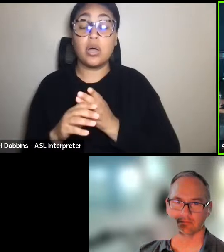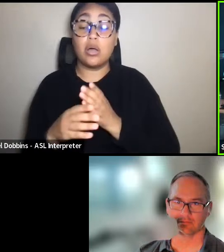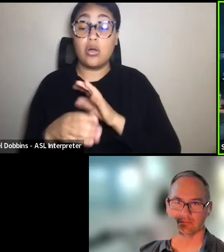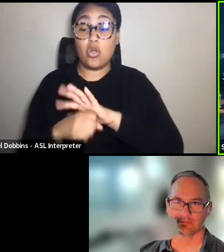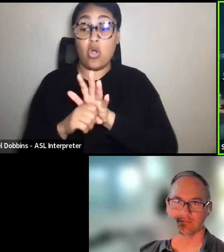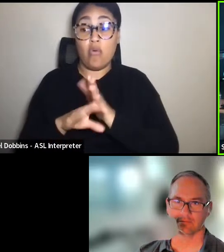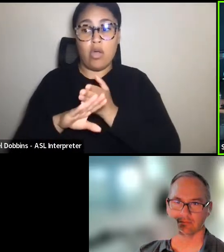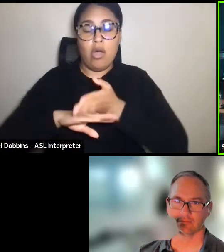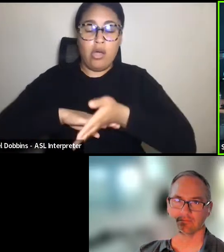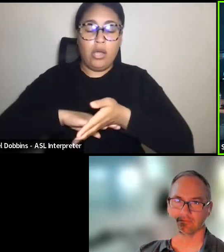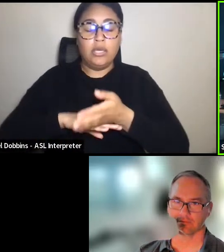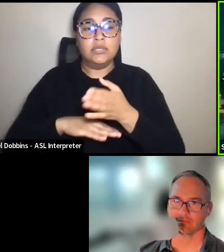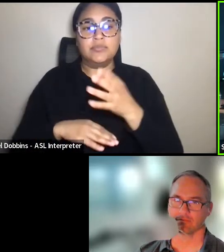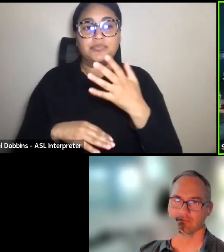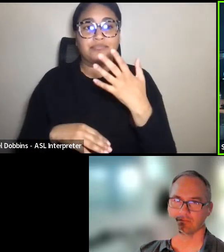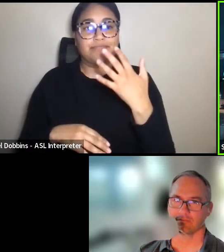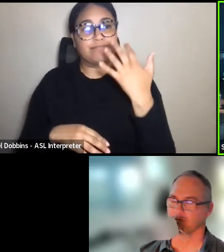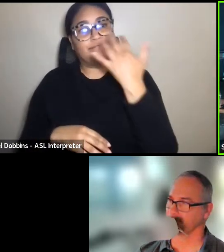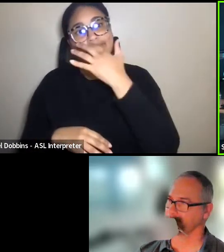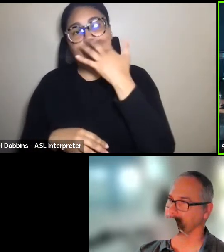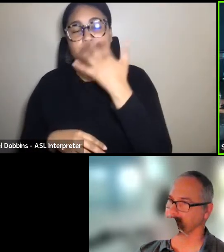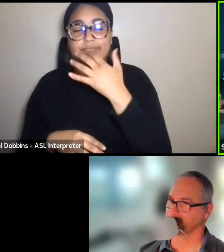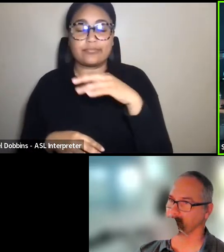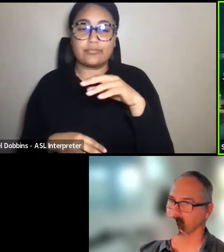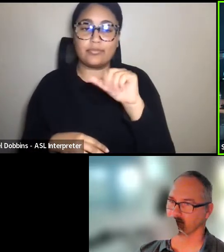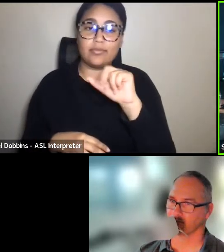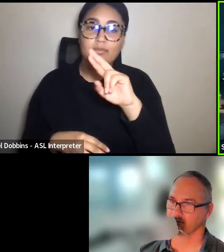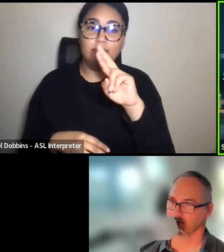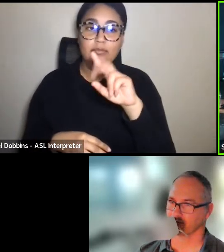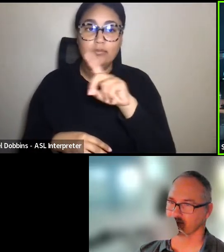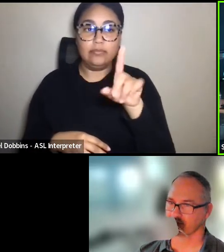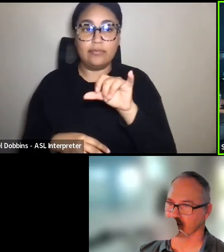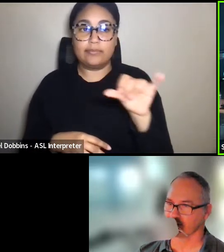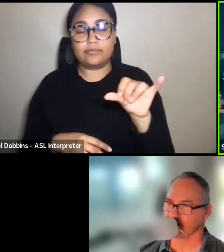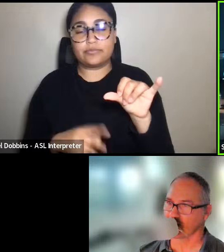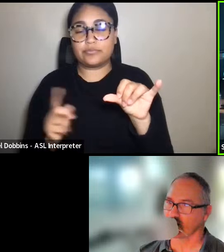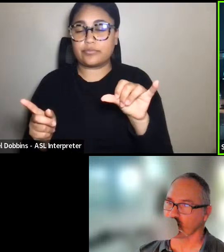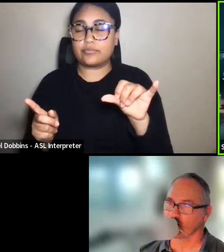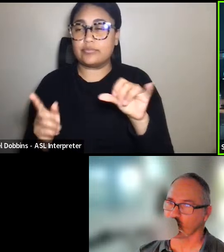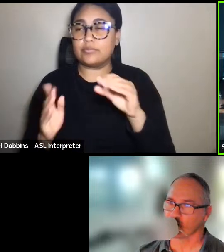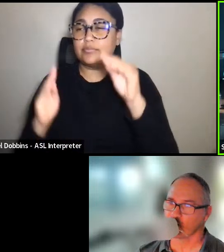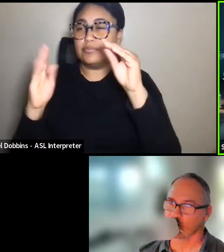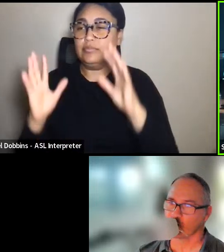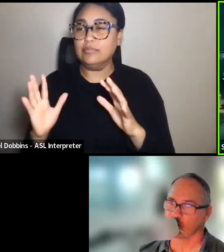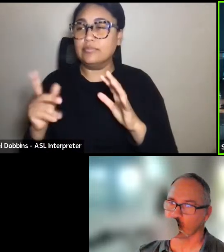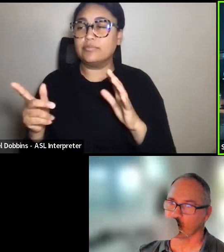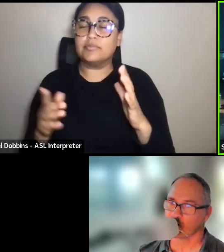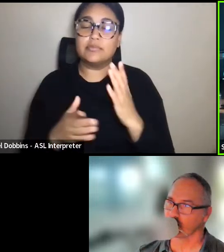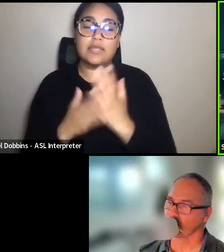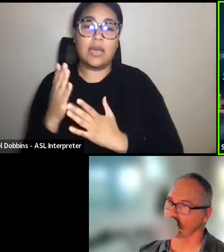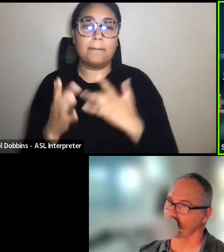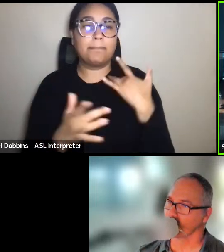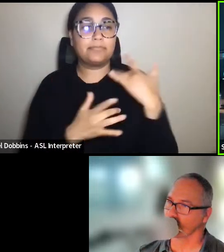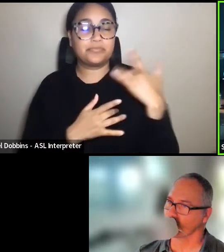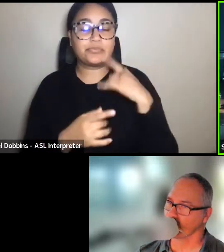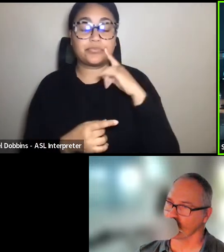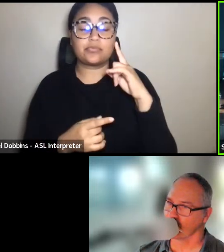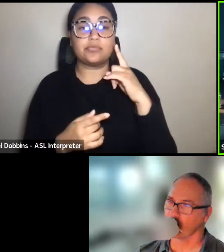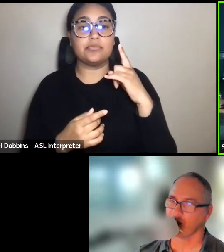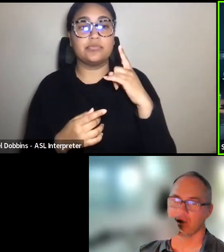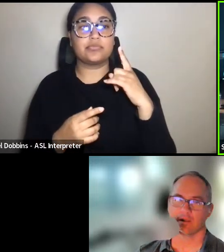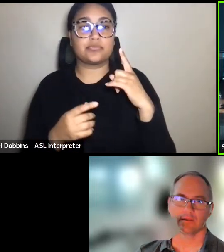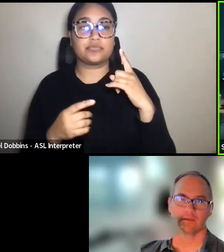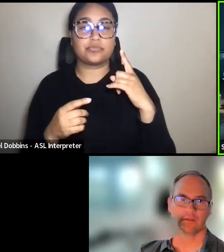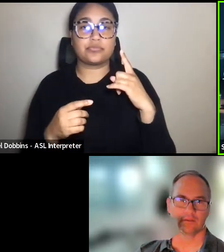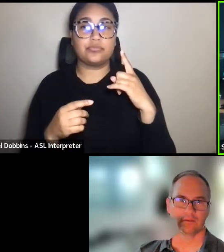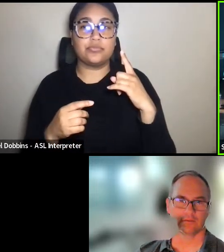around technology in the classroom with teachers that we sort of lots of the same kinds of concerns about screen time and just